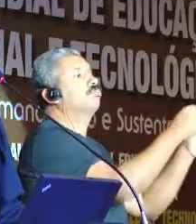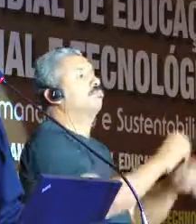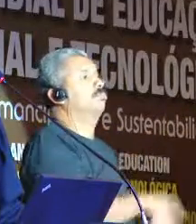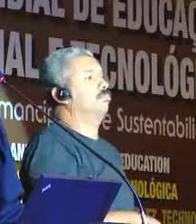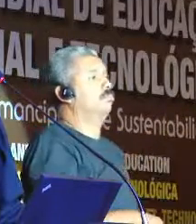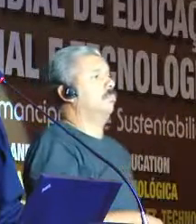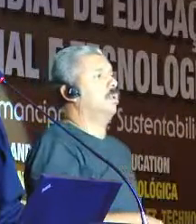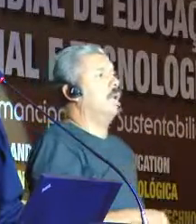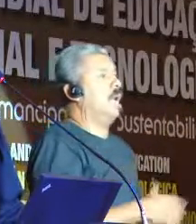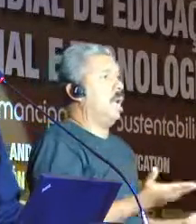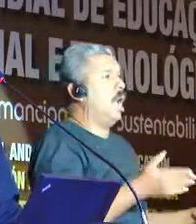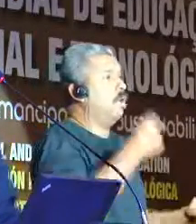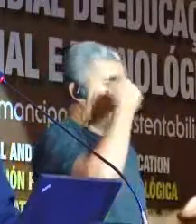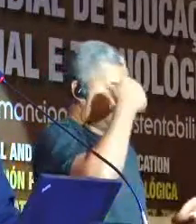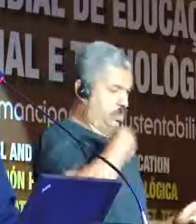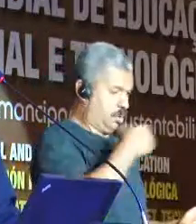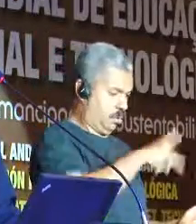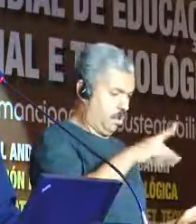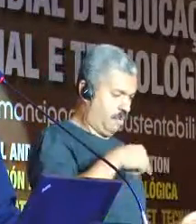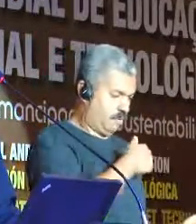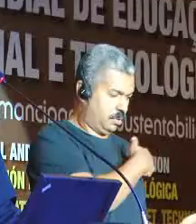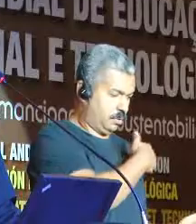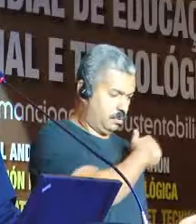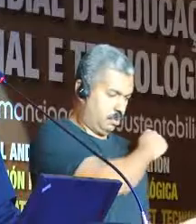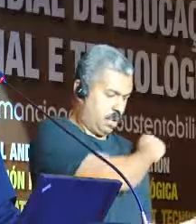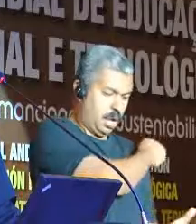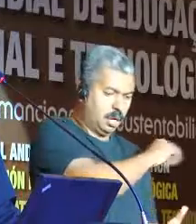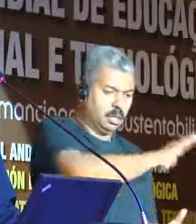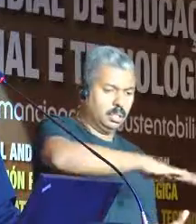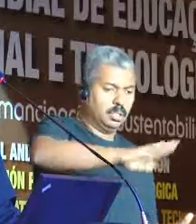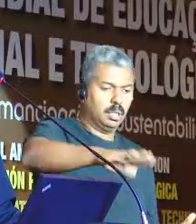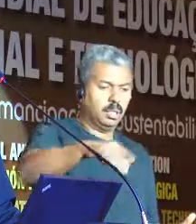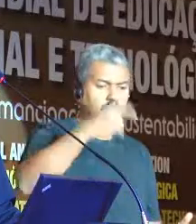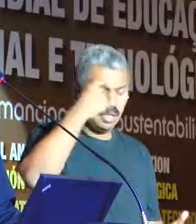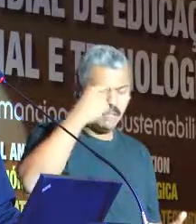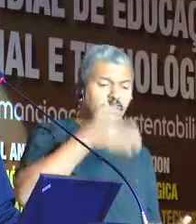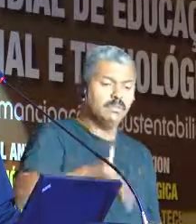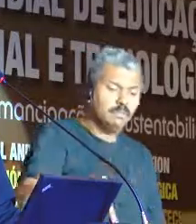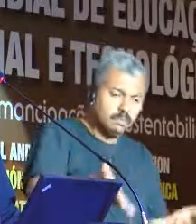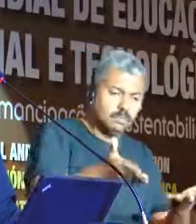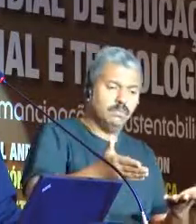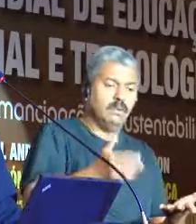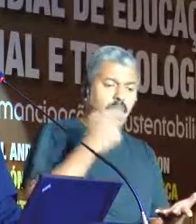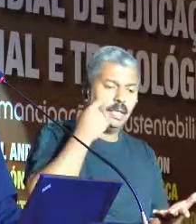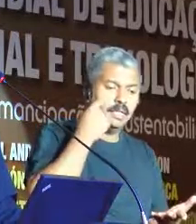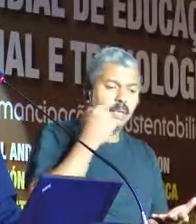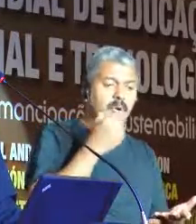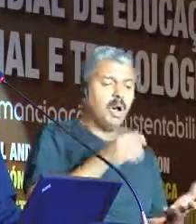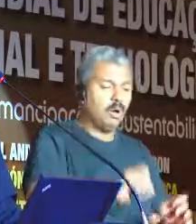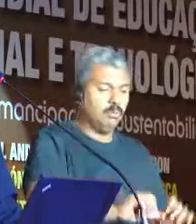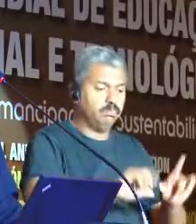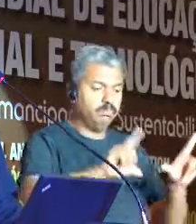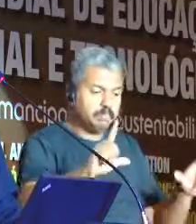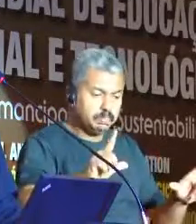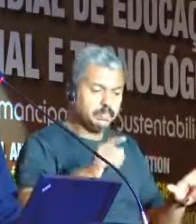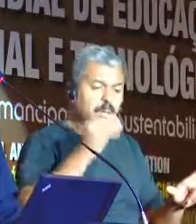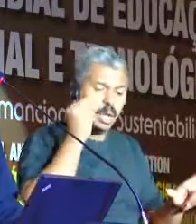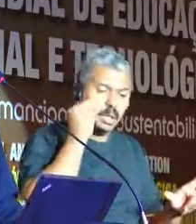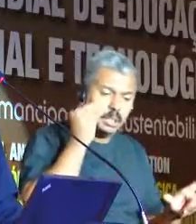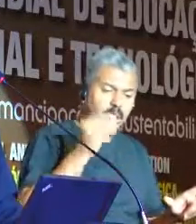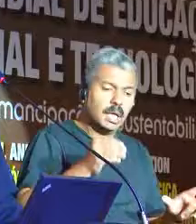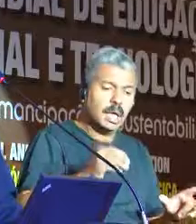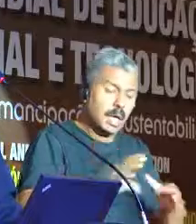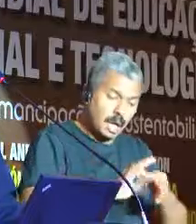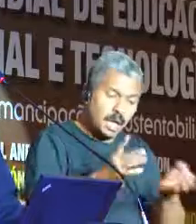supercomputers with software that runs on their notebooks. And what types of problems do